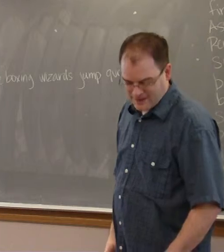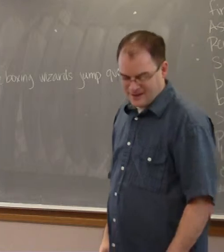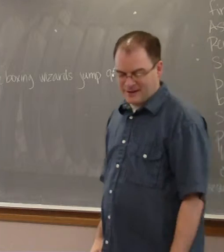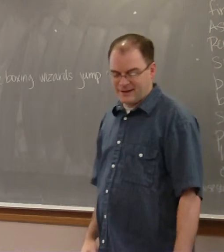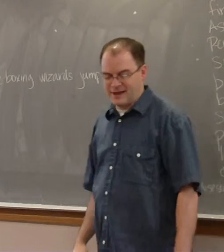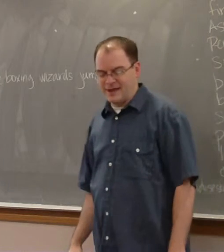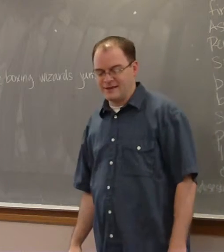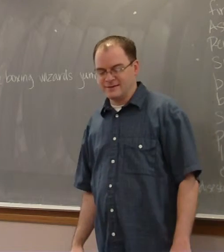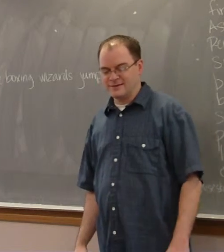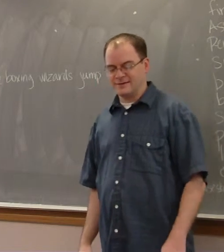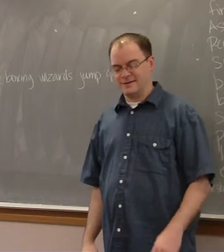Okay.